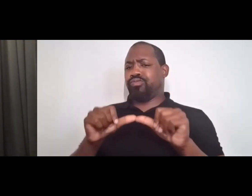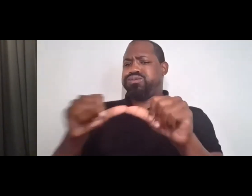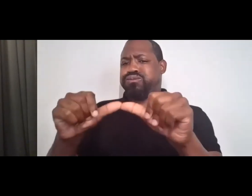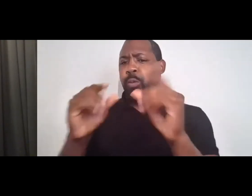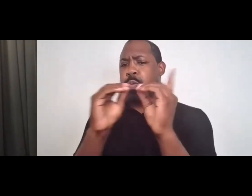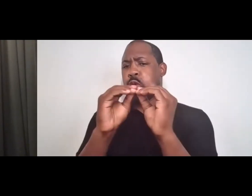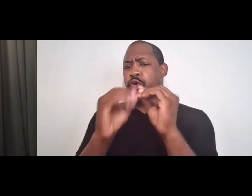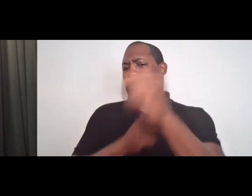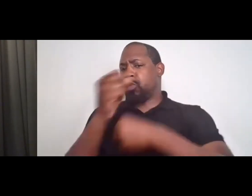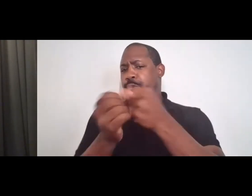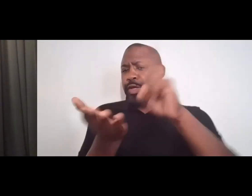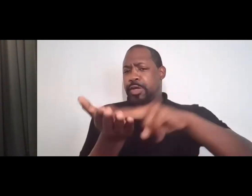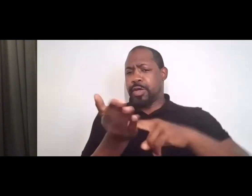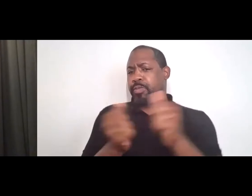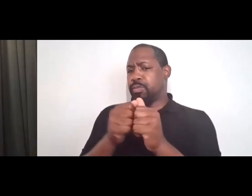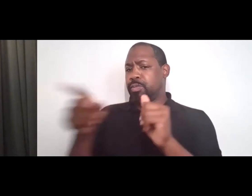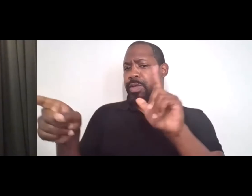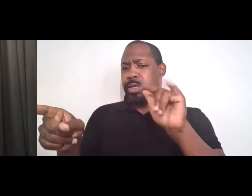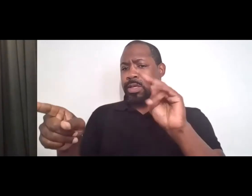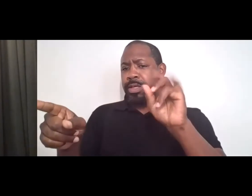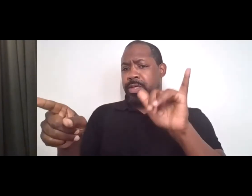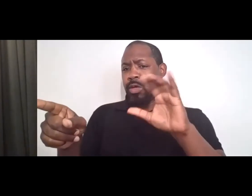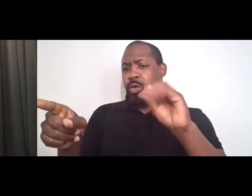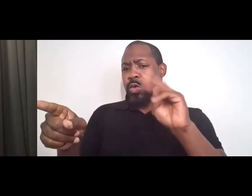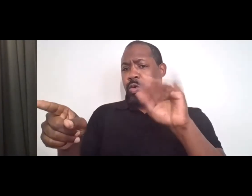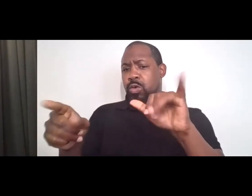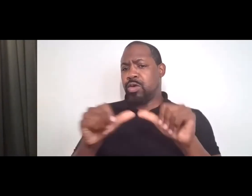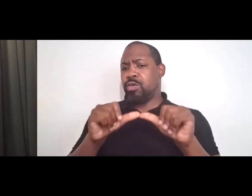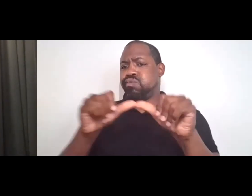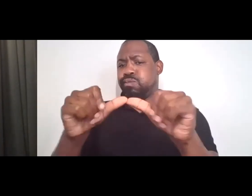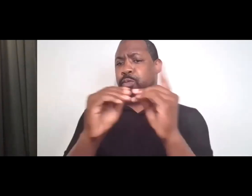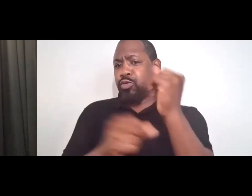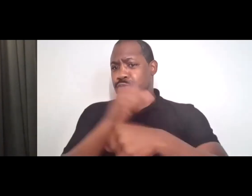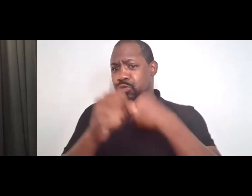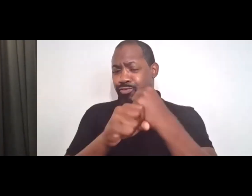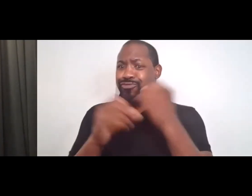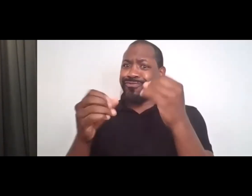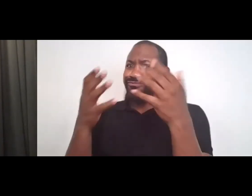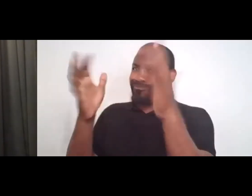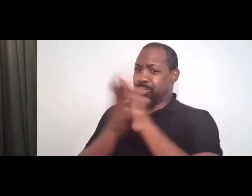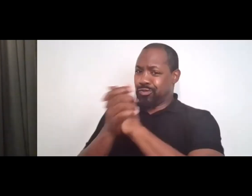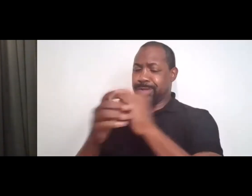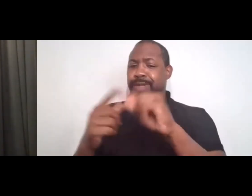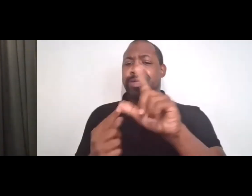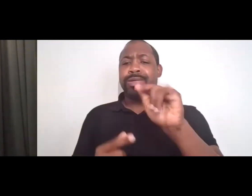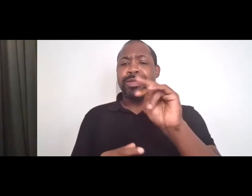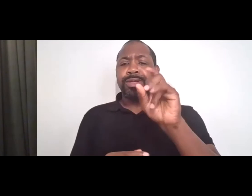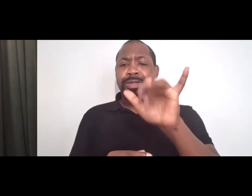And so we decided to continue it for an entire year. So Bethany will be full-time as of September, and Lindsay is continuing for